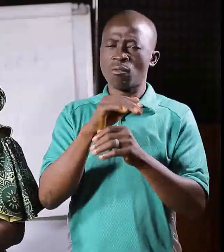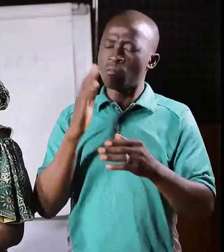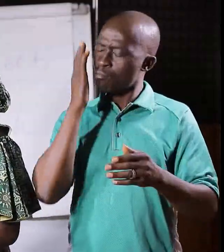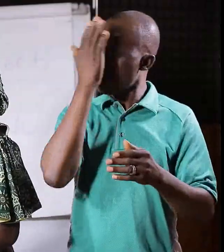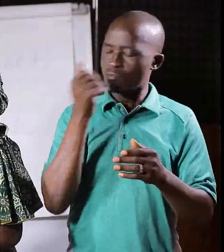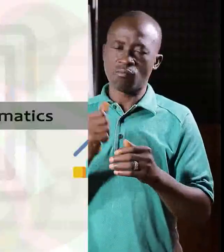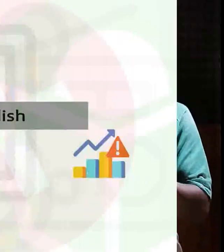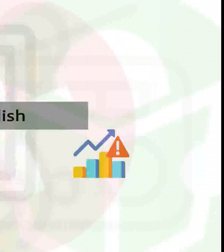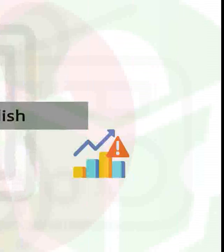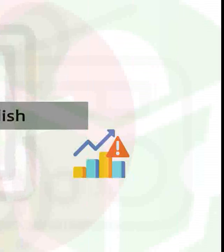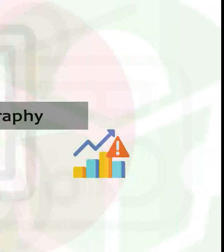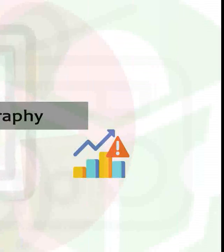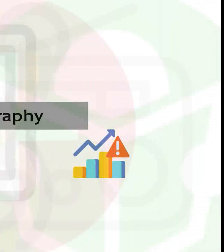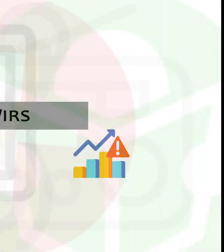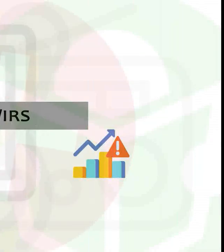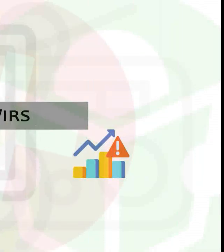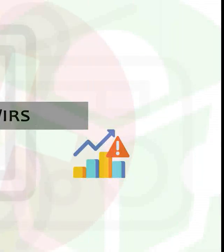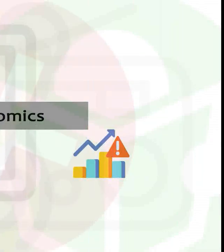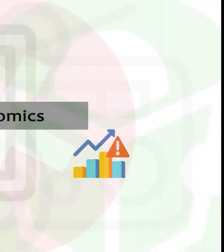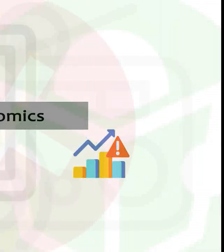piece of essay.